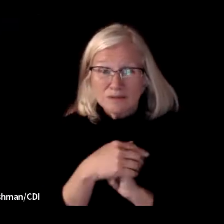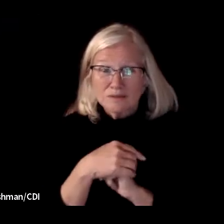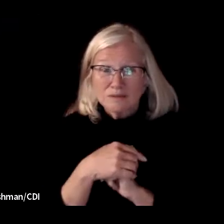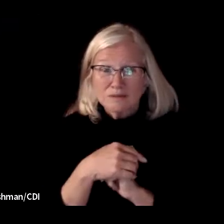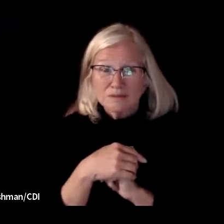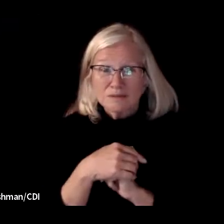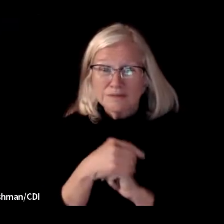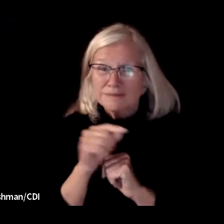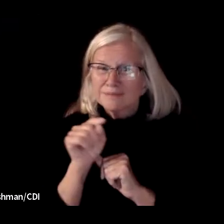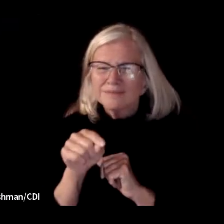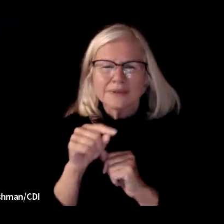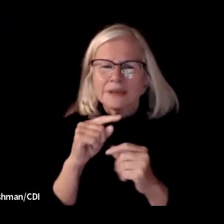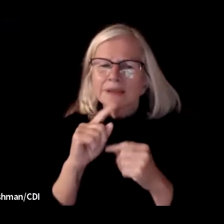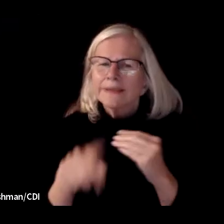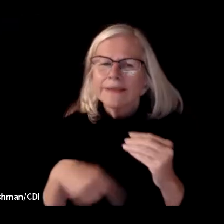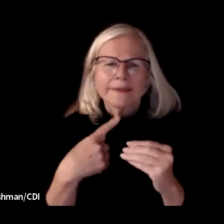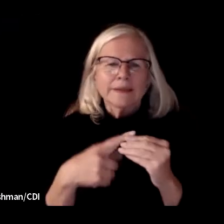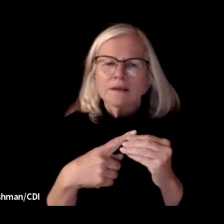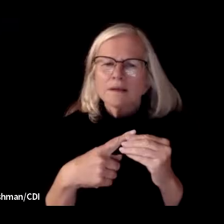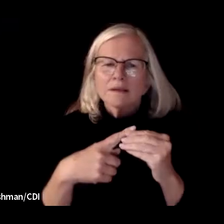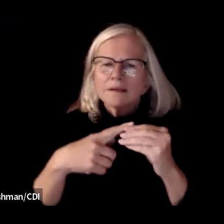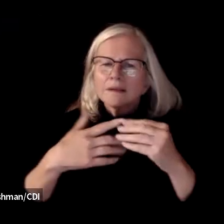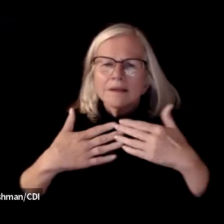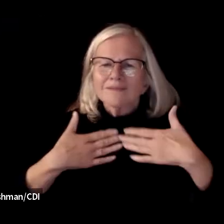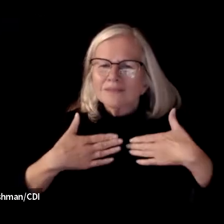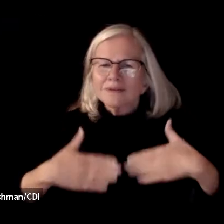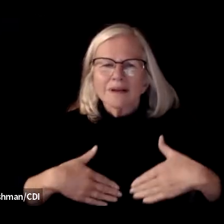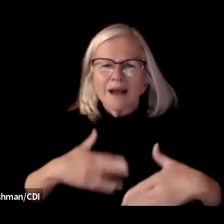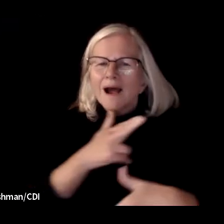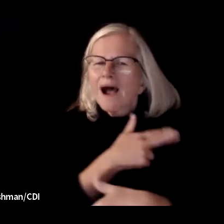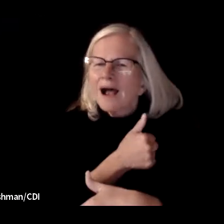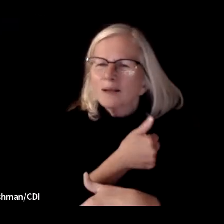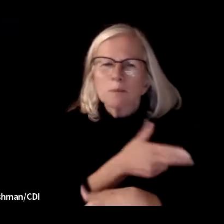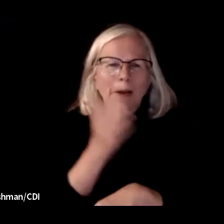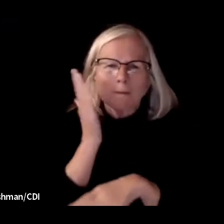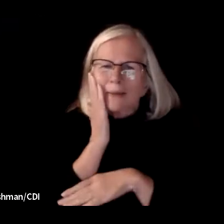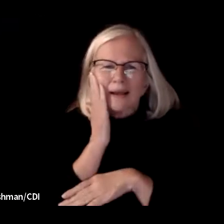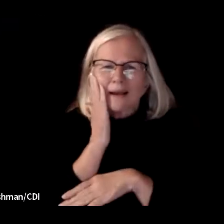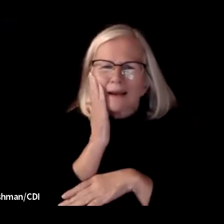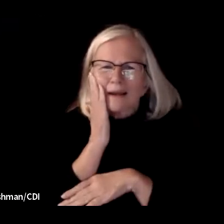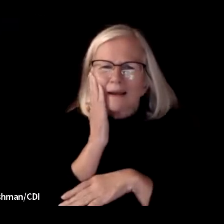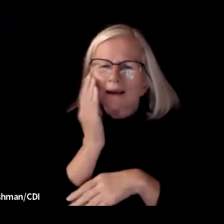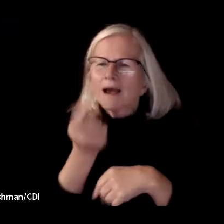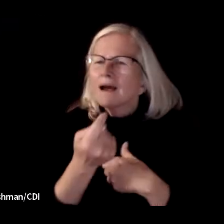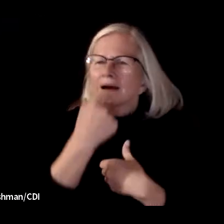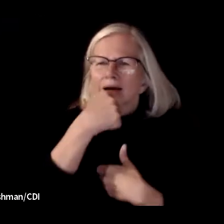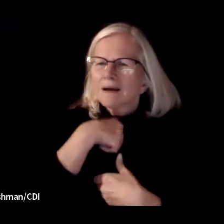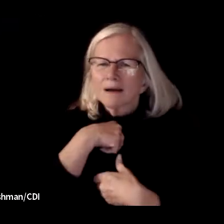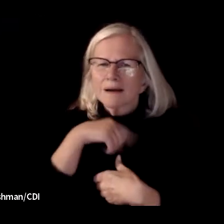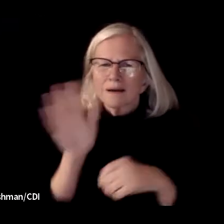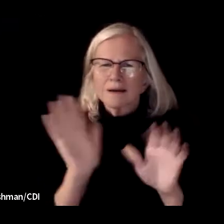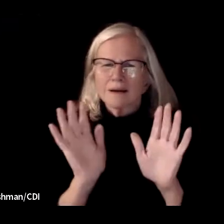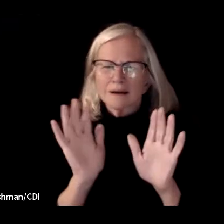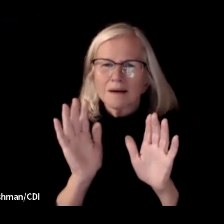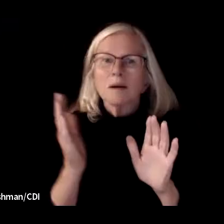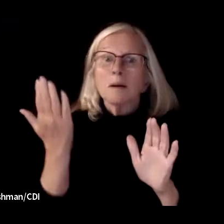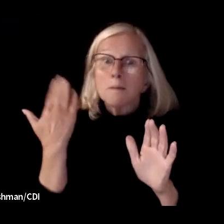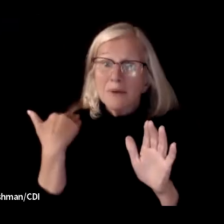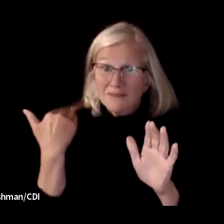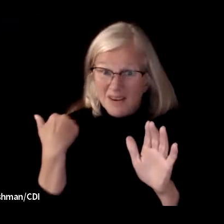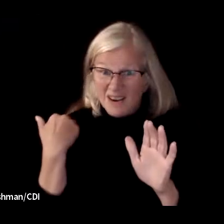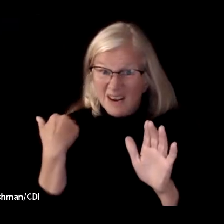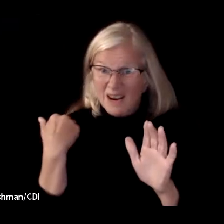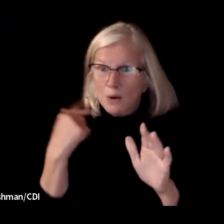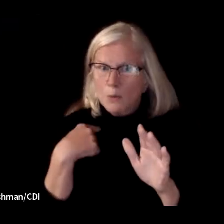physical asset of a hospital bed or a ventilator, and those were big focuses earlier in the pandemic. But now this